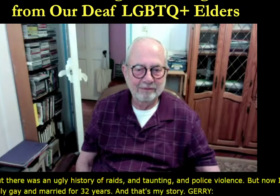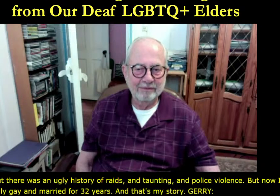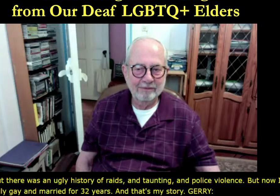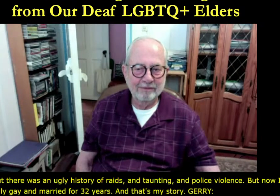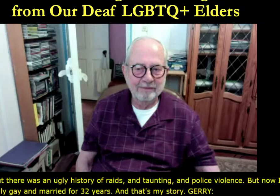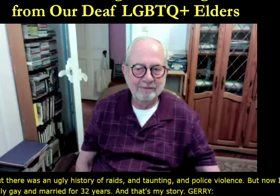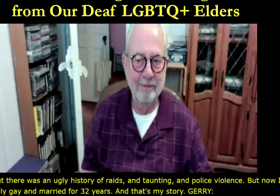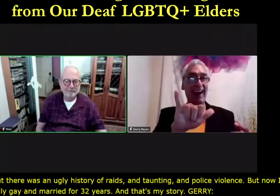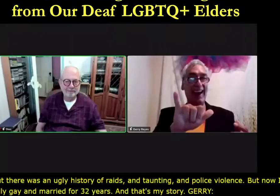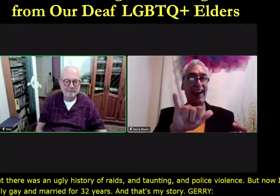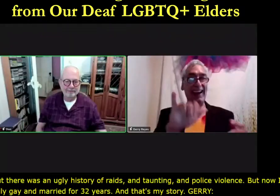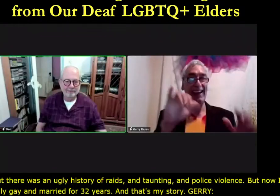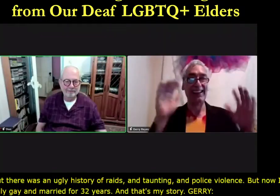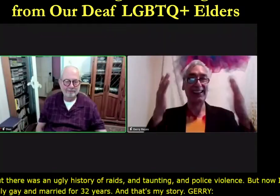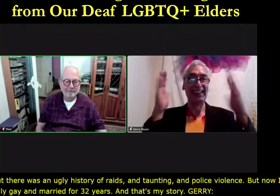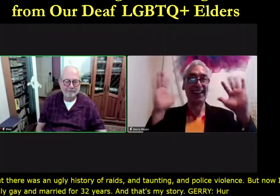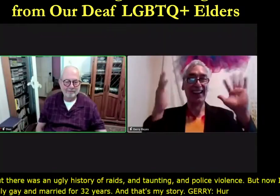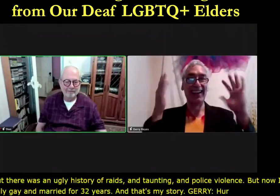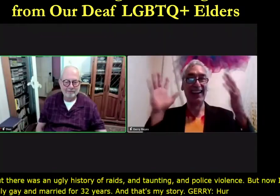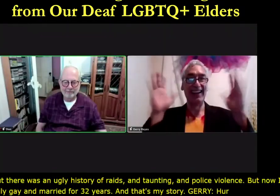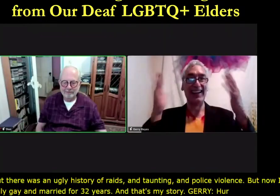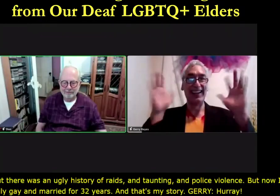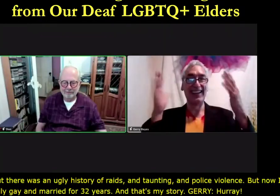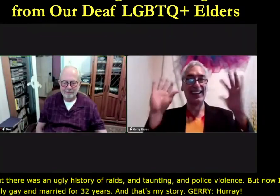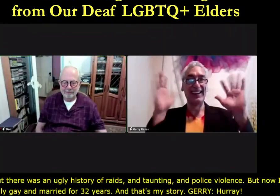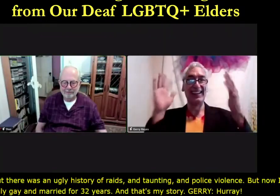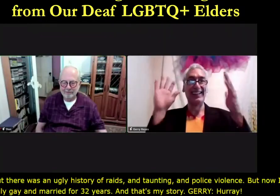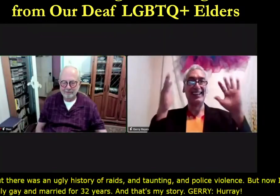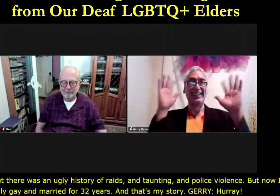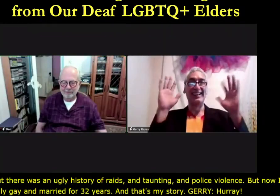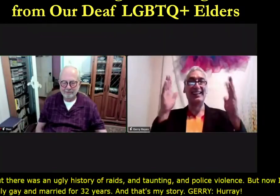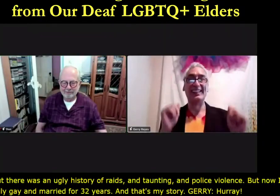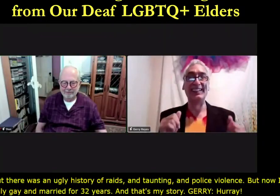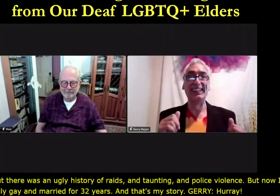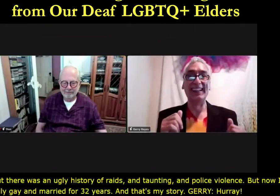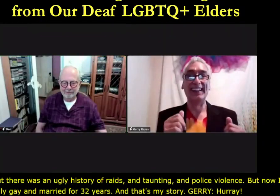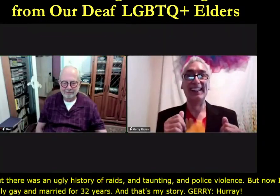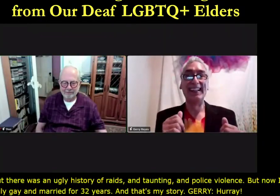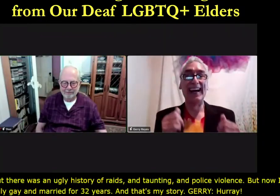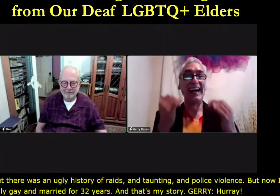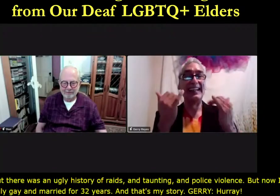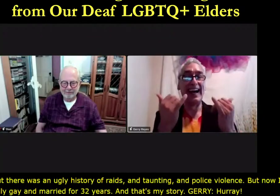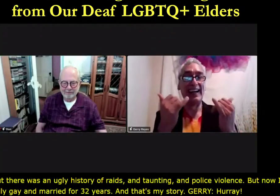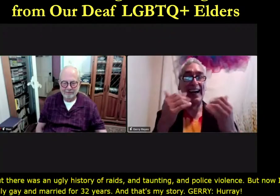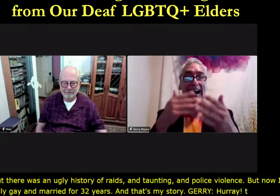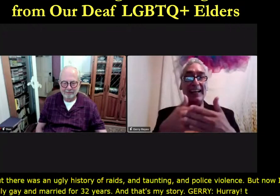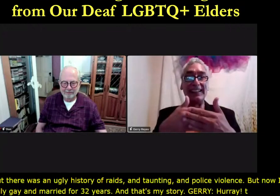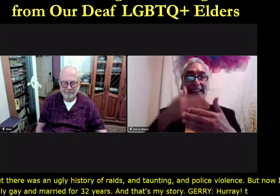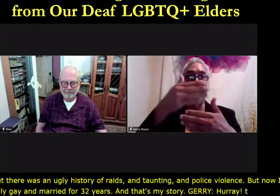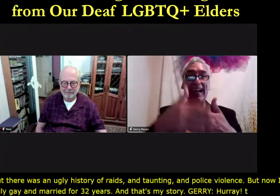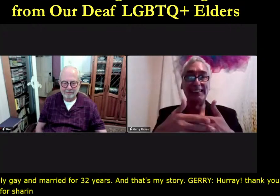only imagine how proud you must be to accept yourself and be out as gay good for you